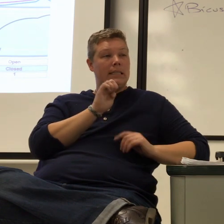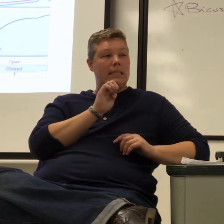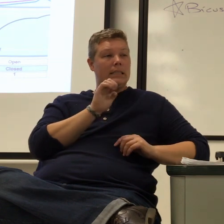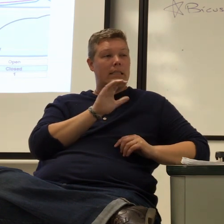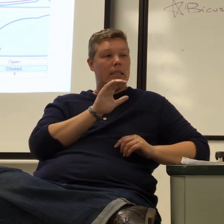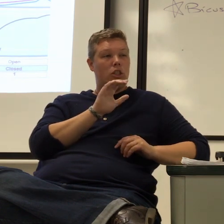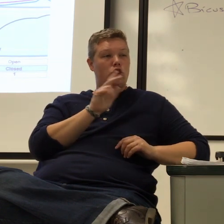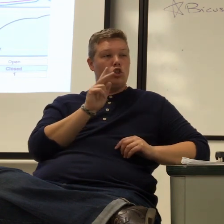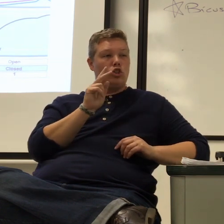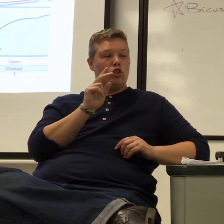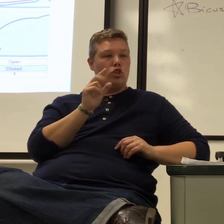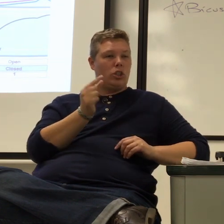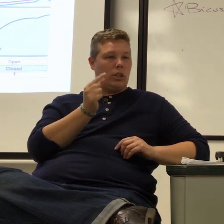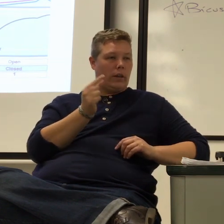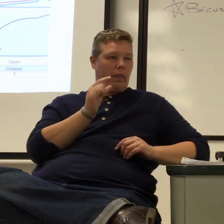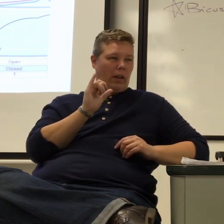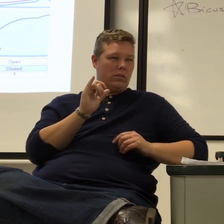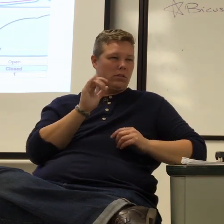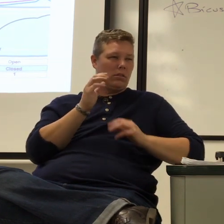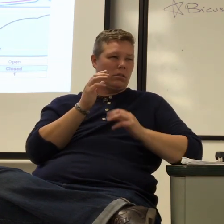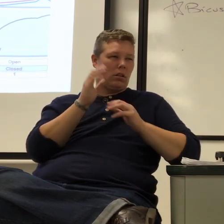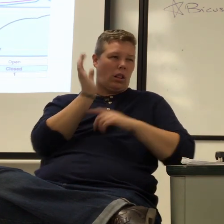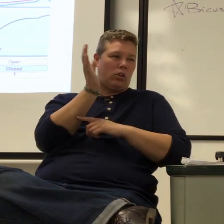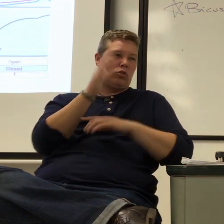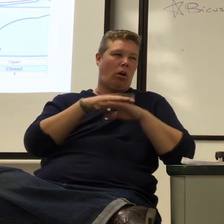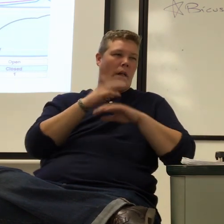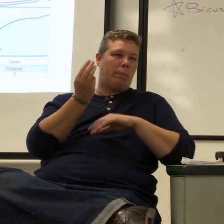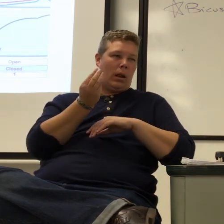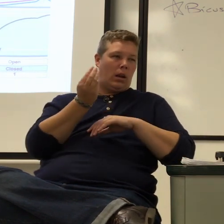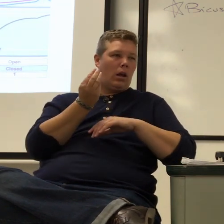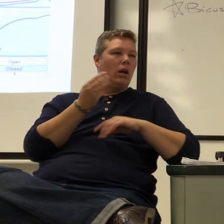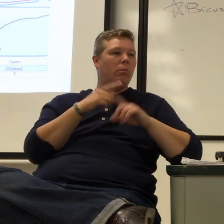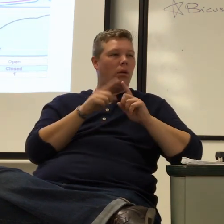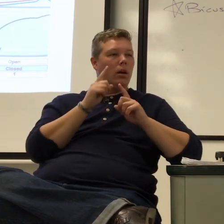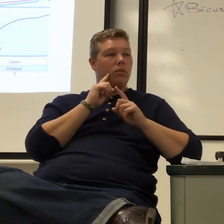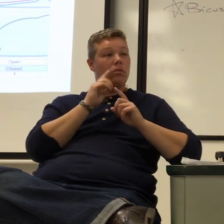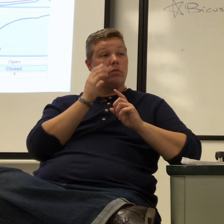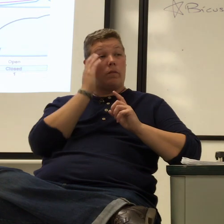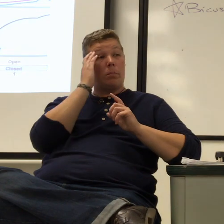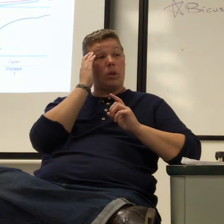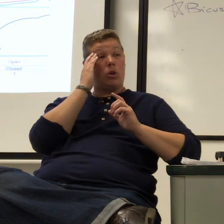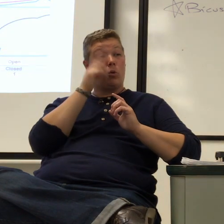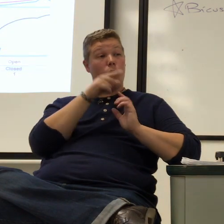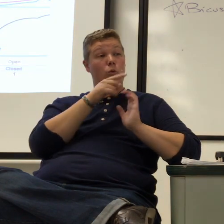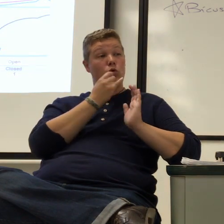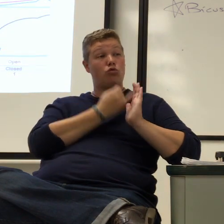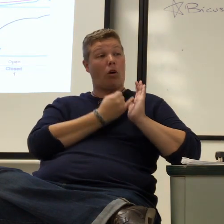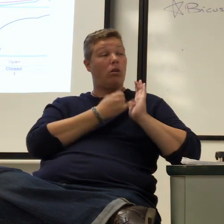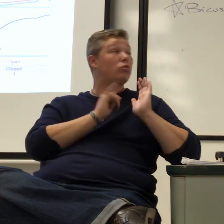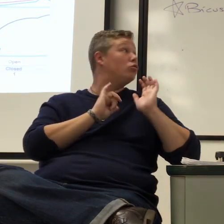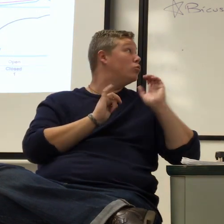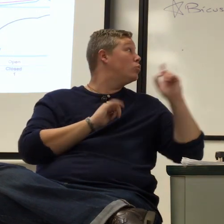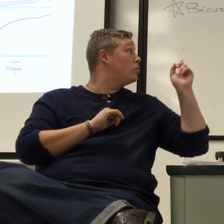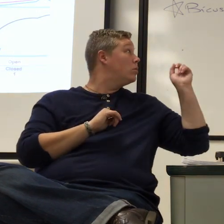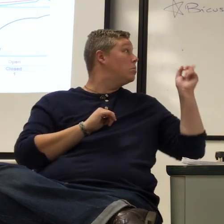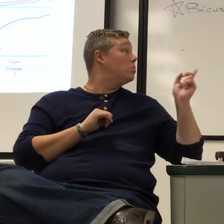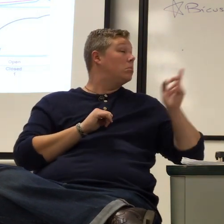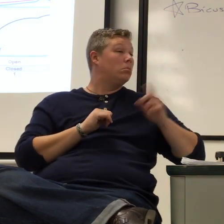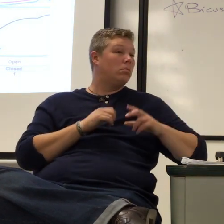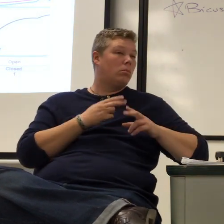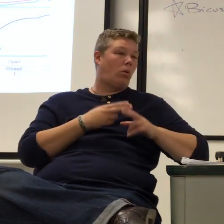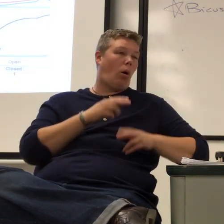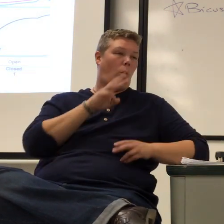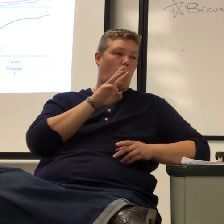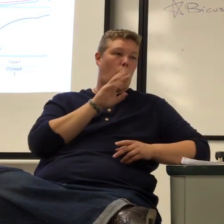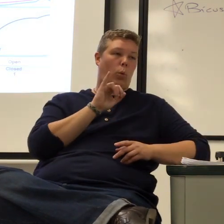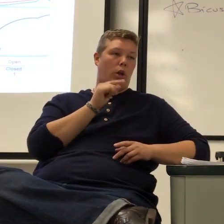lecture. So it should look familiar. If you were drawing it with me, it's kind of what we drew out there. Yeah, I just want you to know where it came